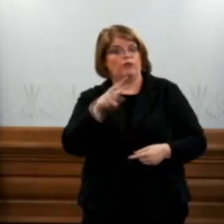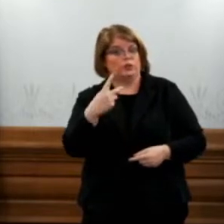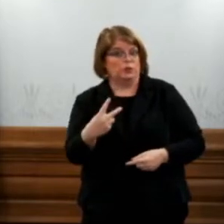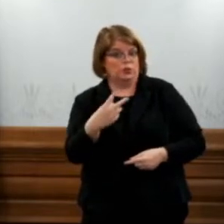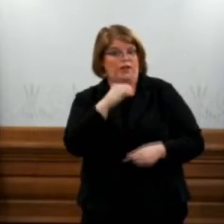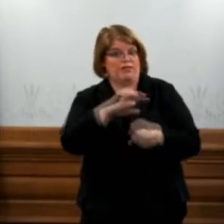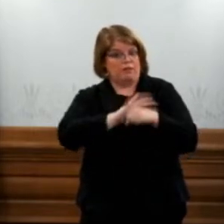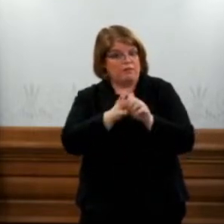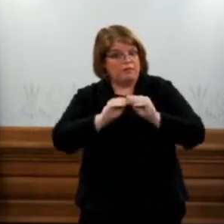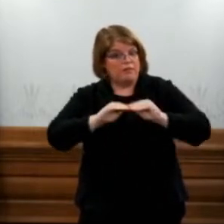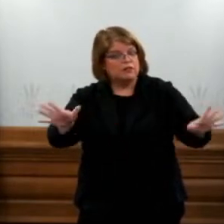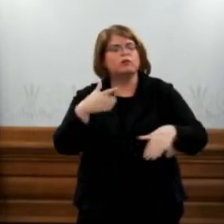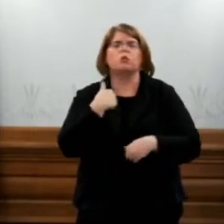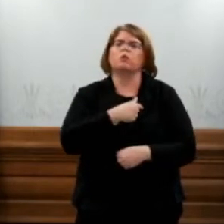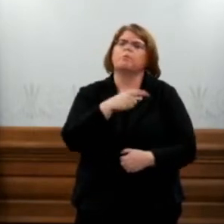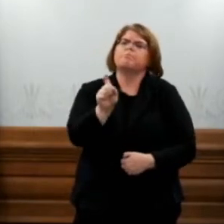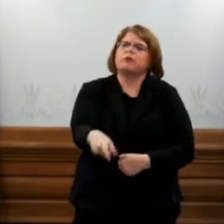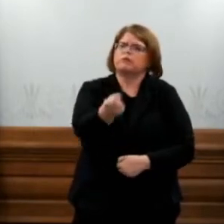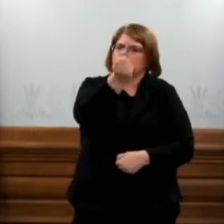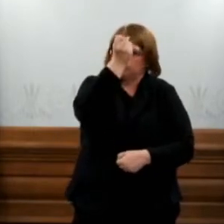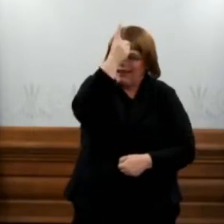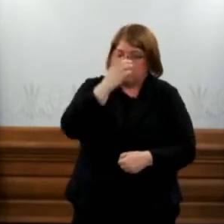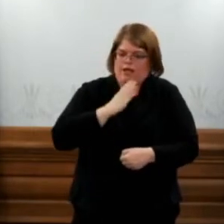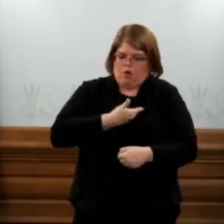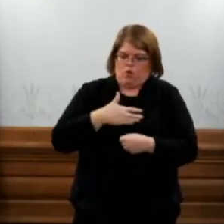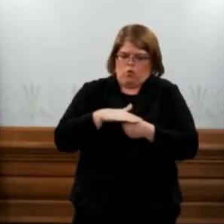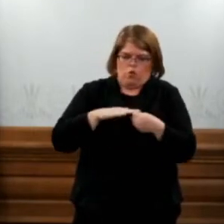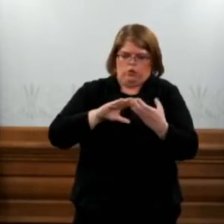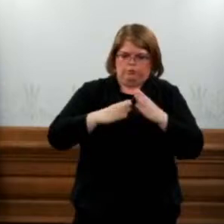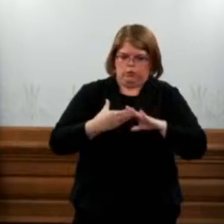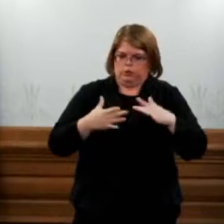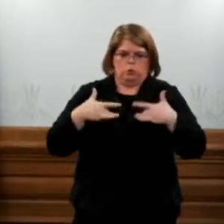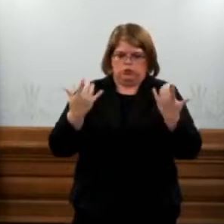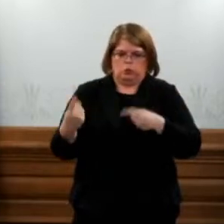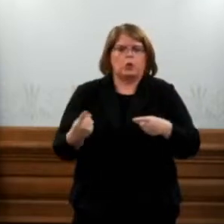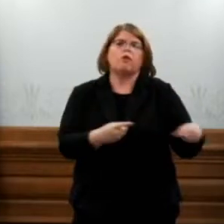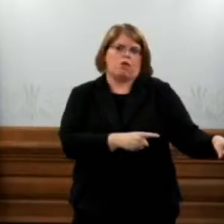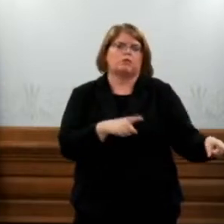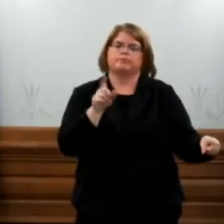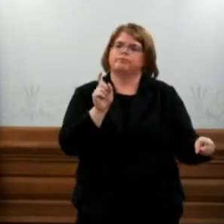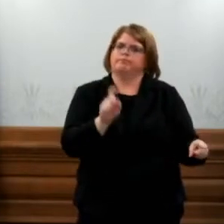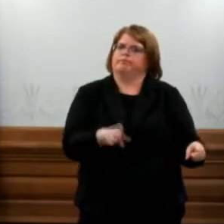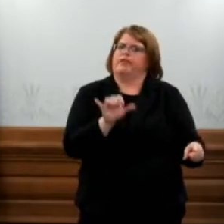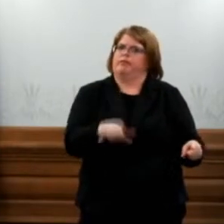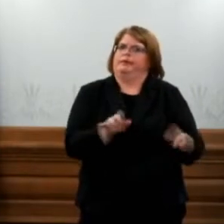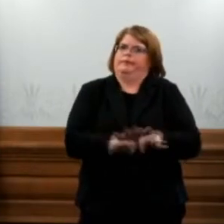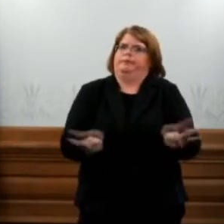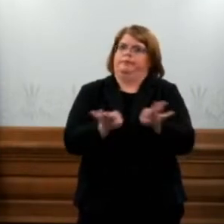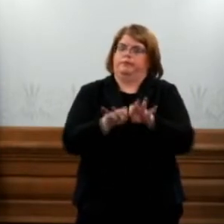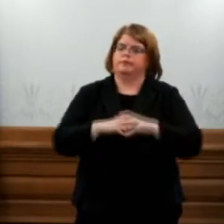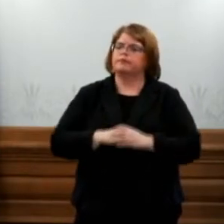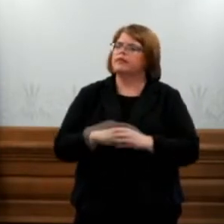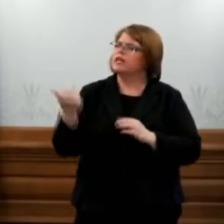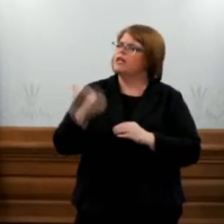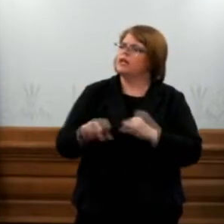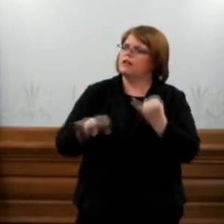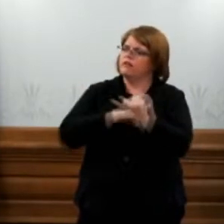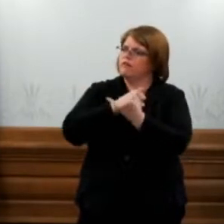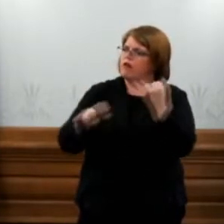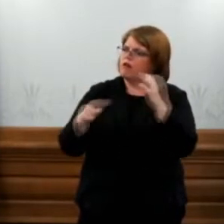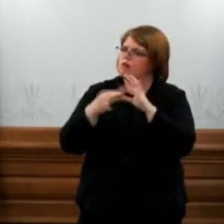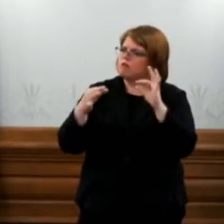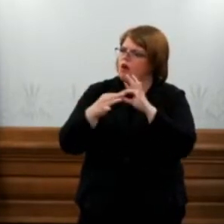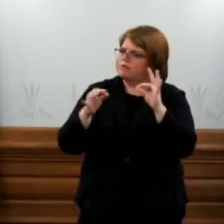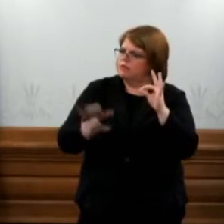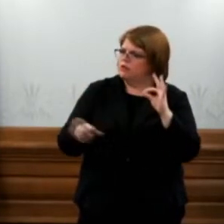really understand the dynamics within your community. Yeah, okay. Any last comments, Dana, that